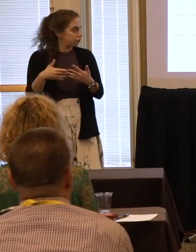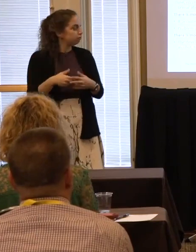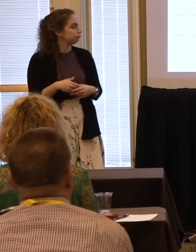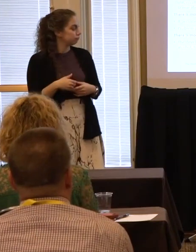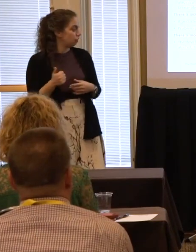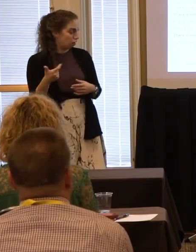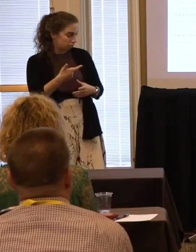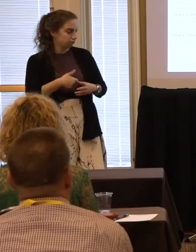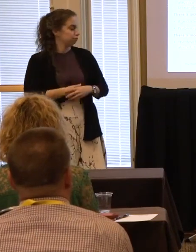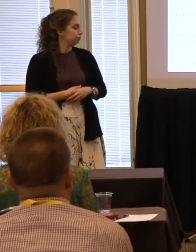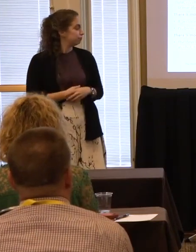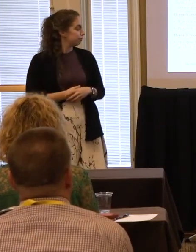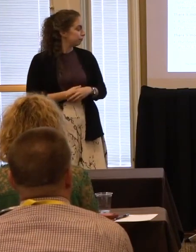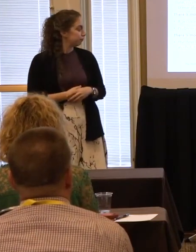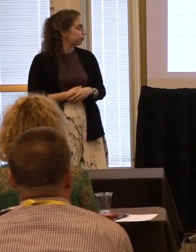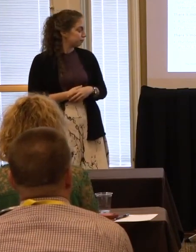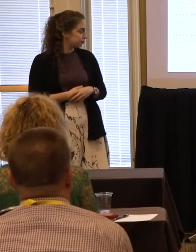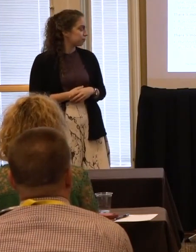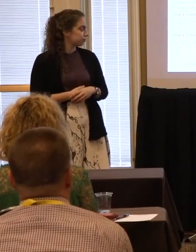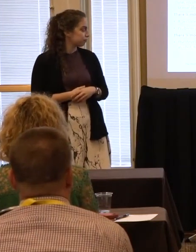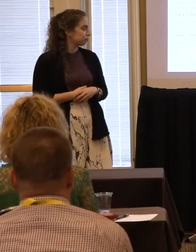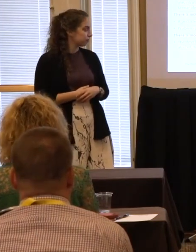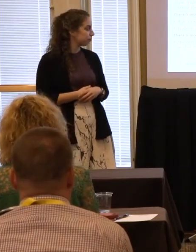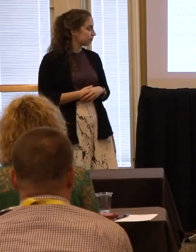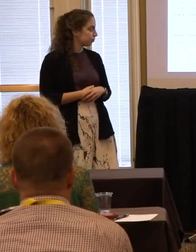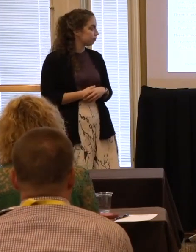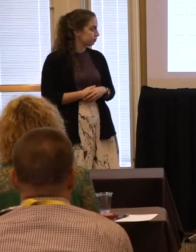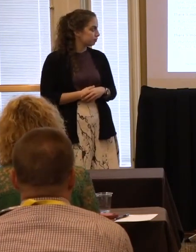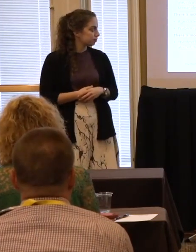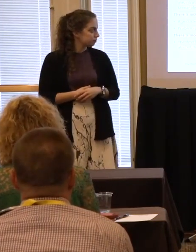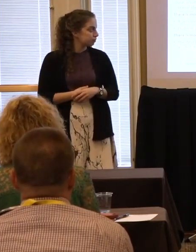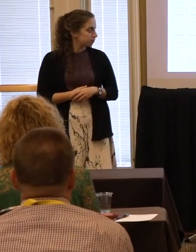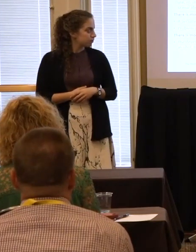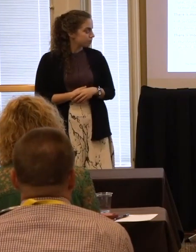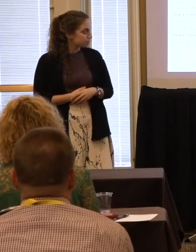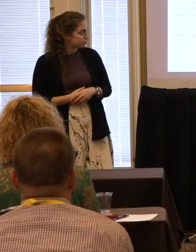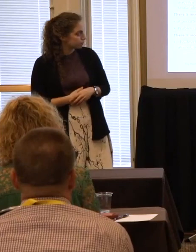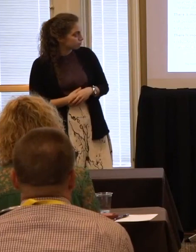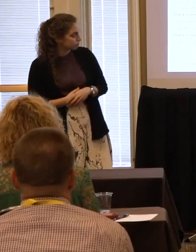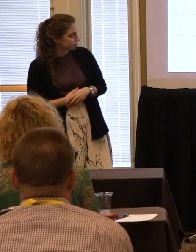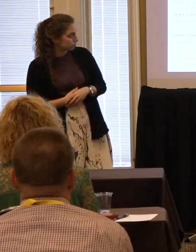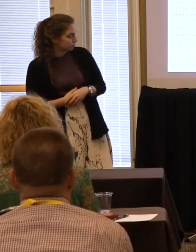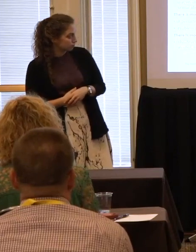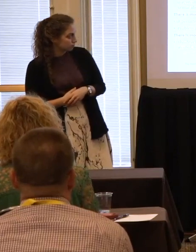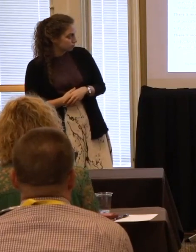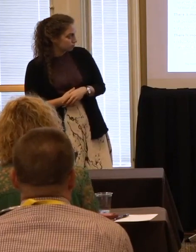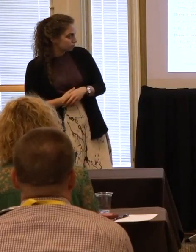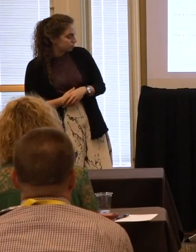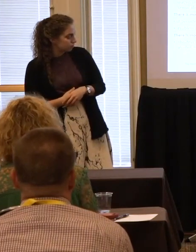So development of substance dependence and or substance abuse,